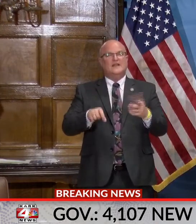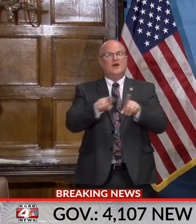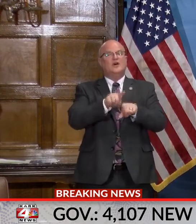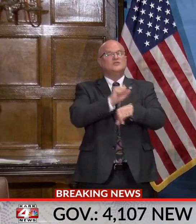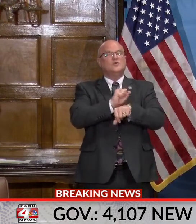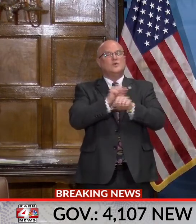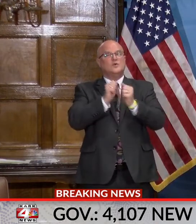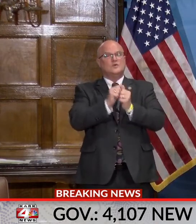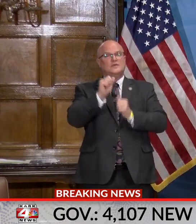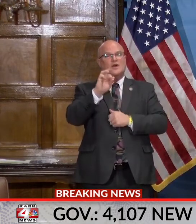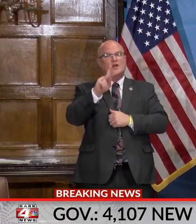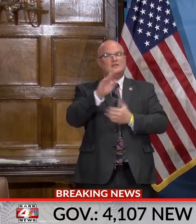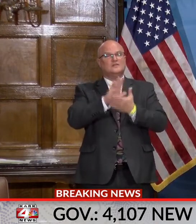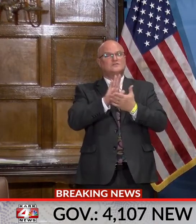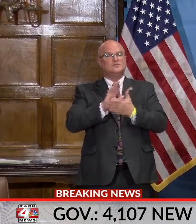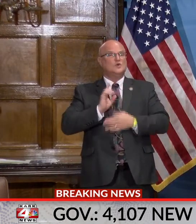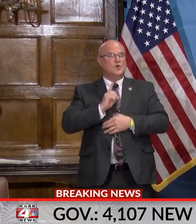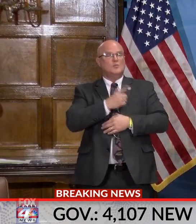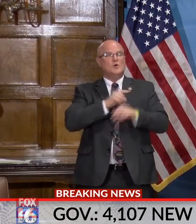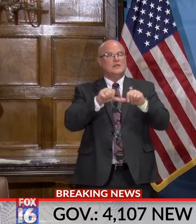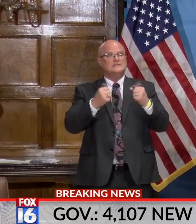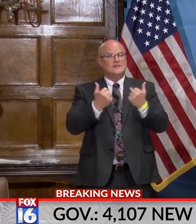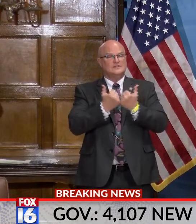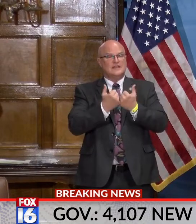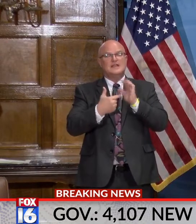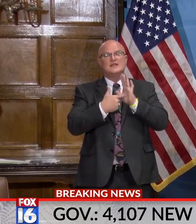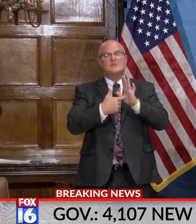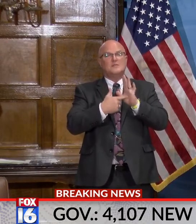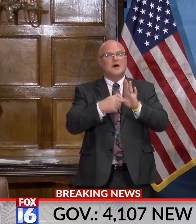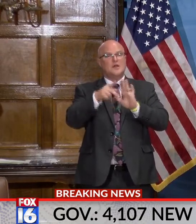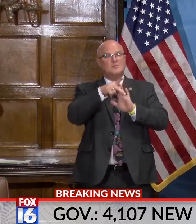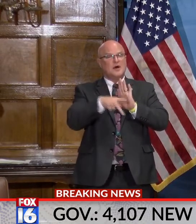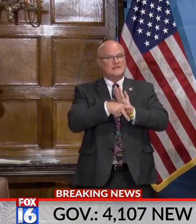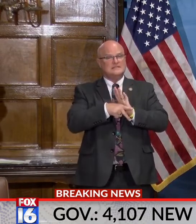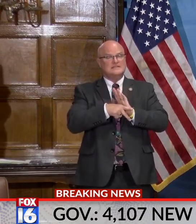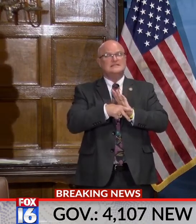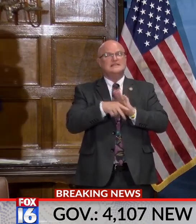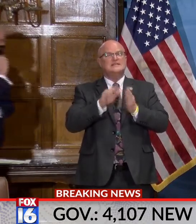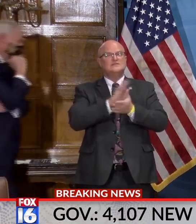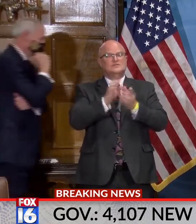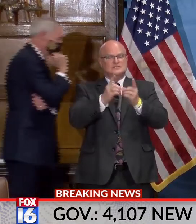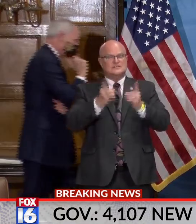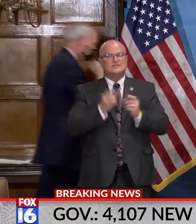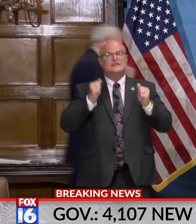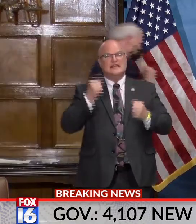Boards Association with respect to model policies that districts can consider. Thank you, Governor.